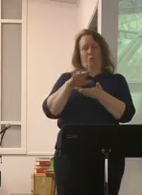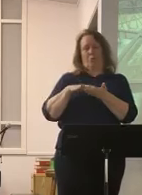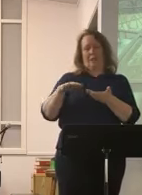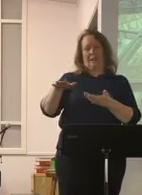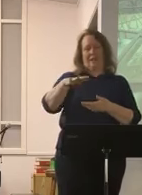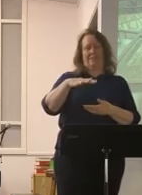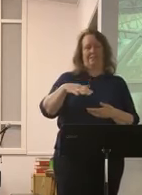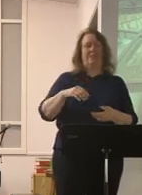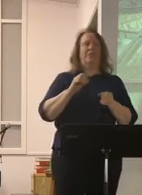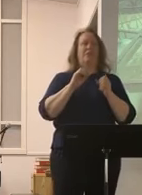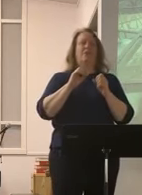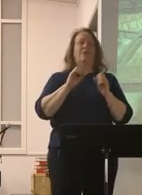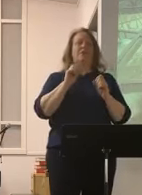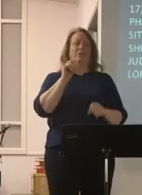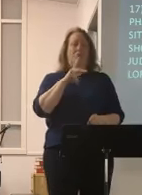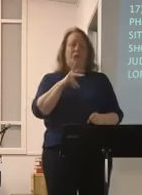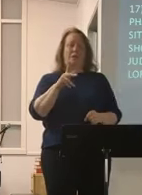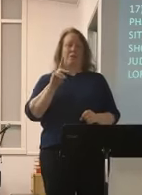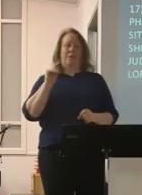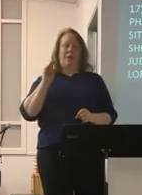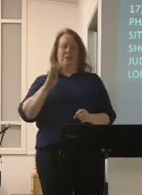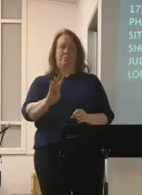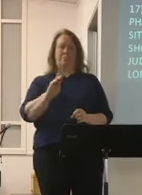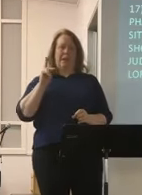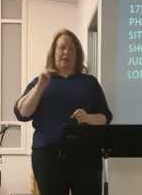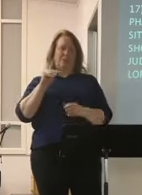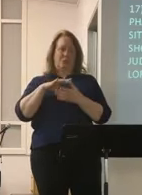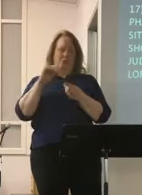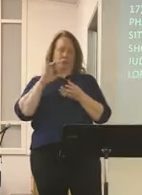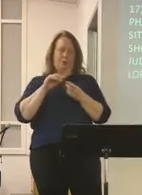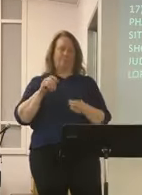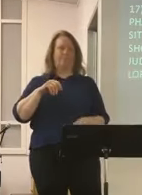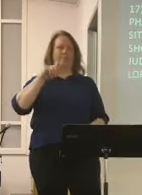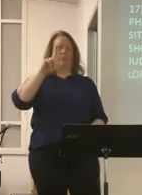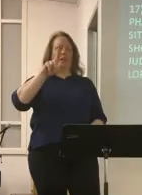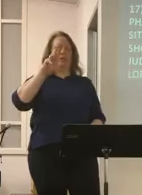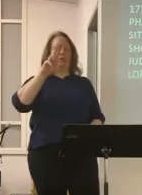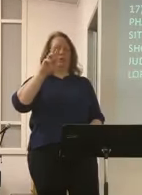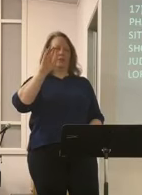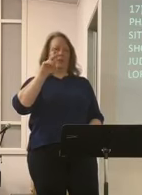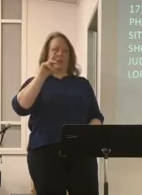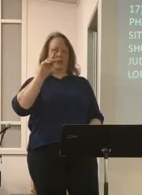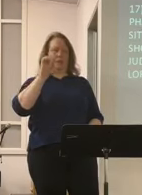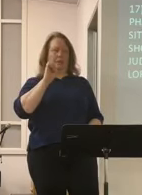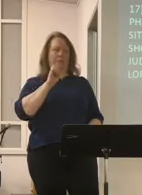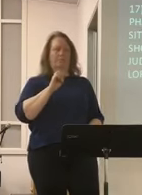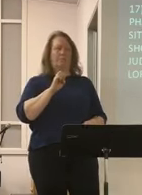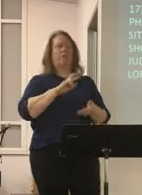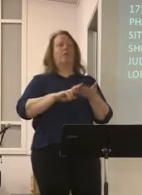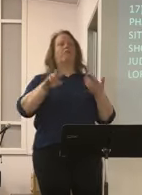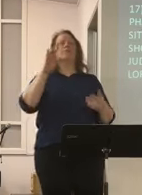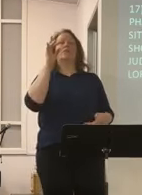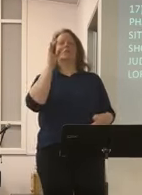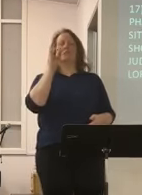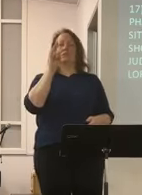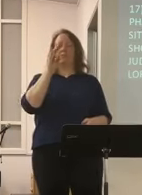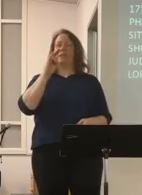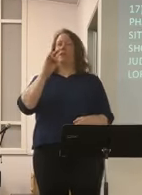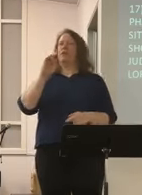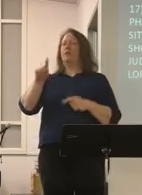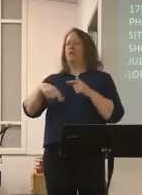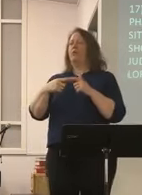we go. All right, back to our story. Now we get back to Luke. Now, verse 17 says, one day while